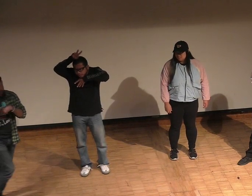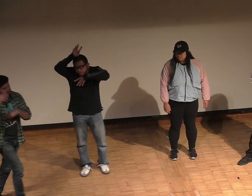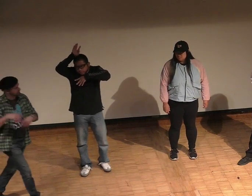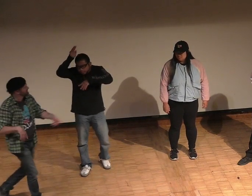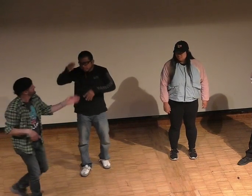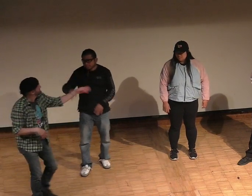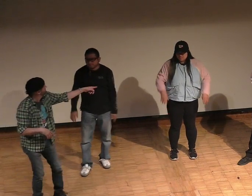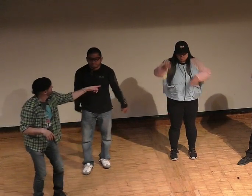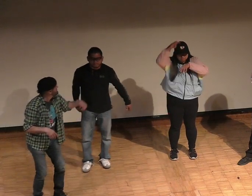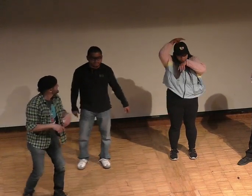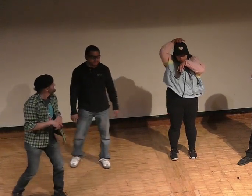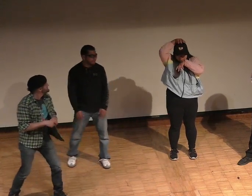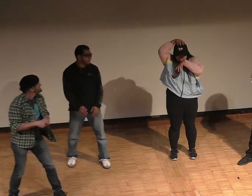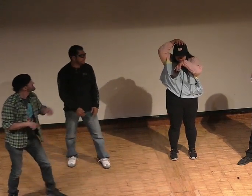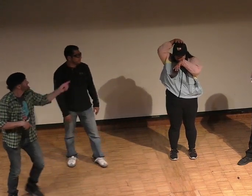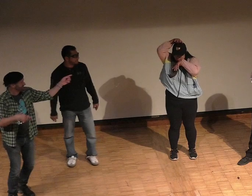Oh, okay.